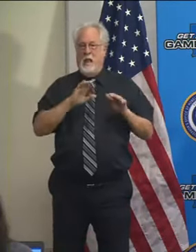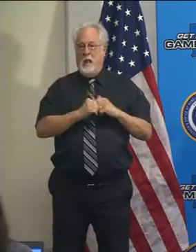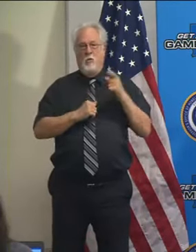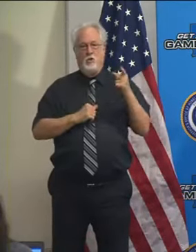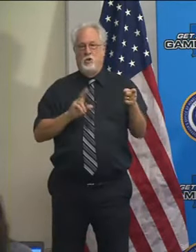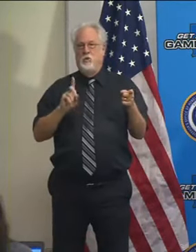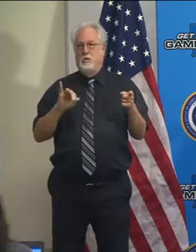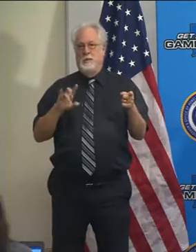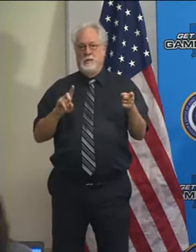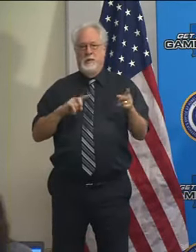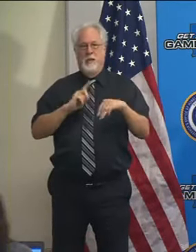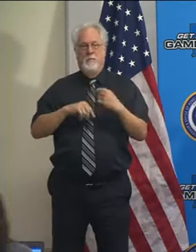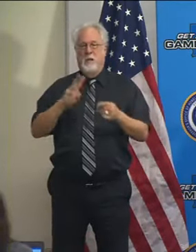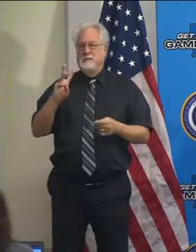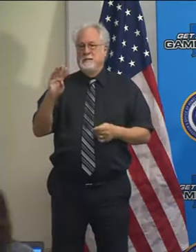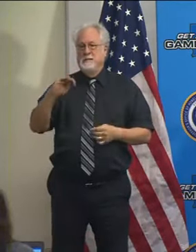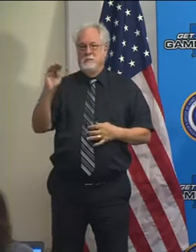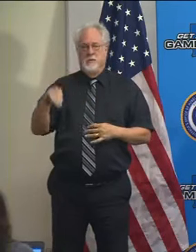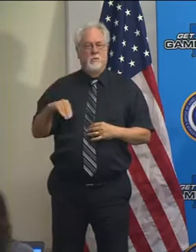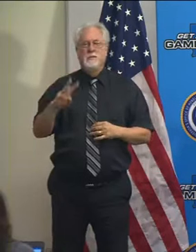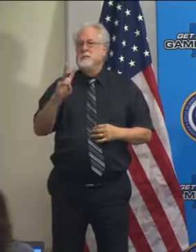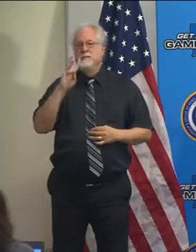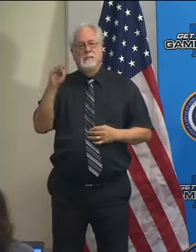did about the 6%.